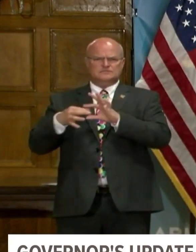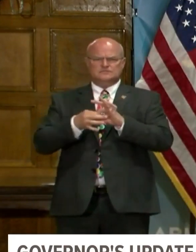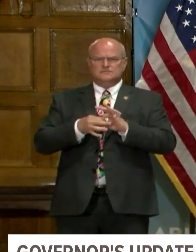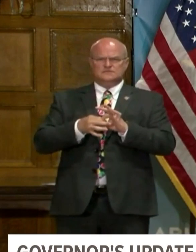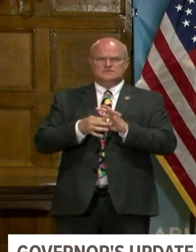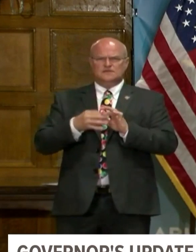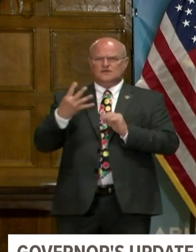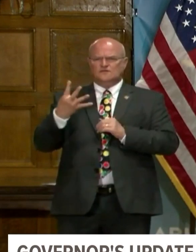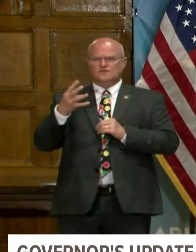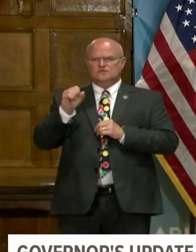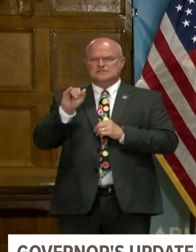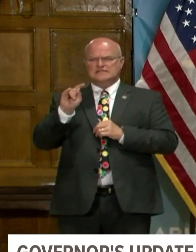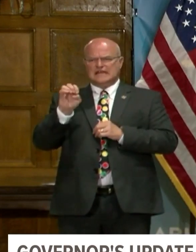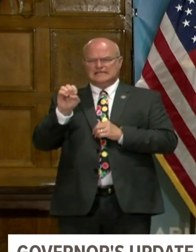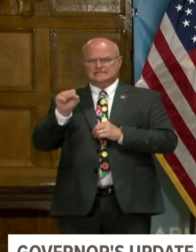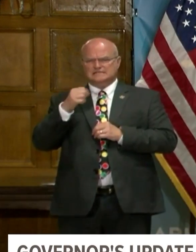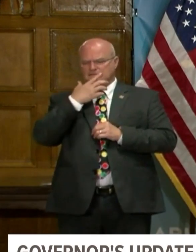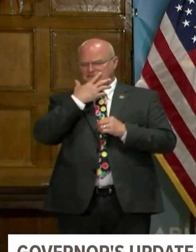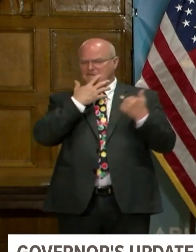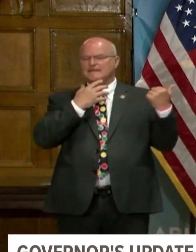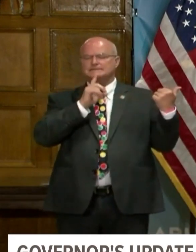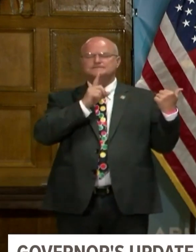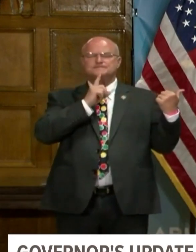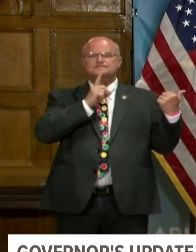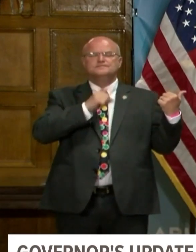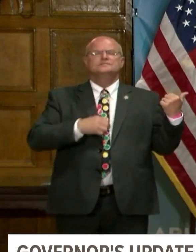4 sites. Certainly.